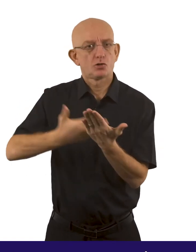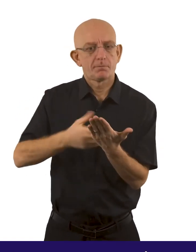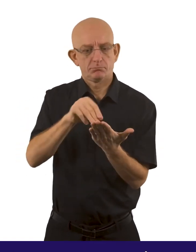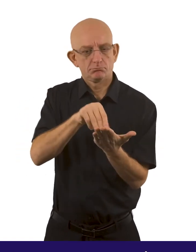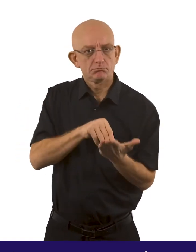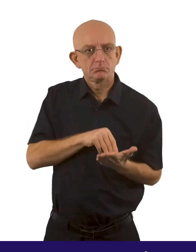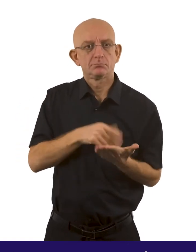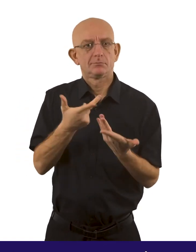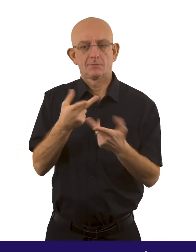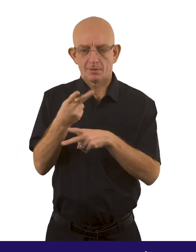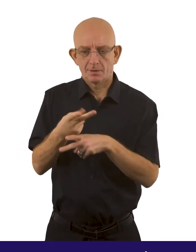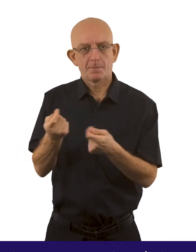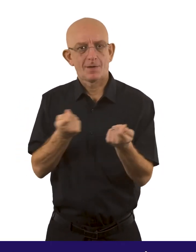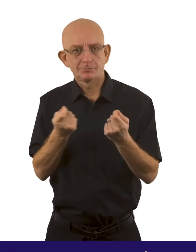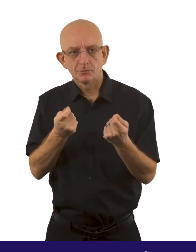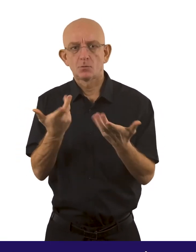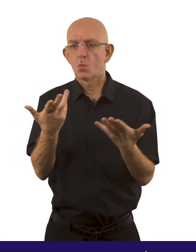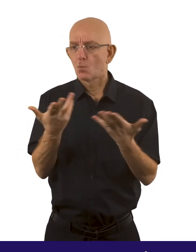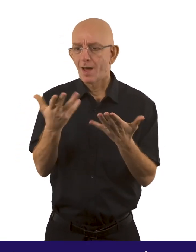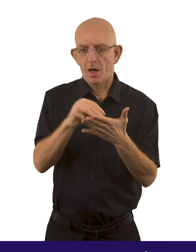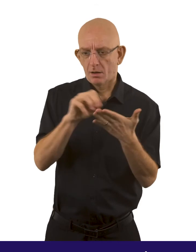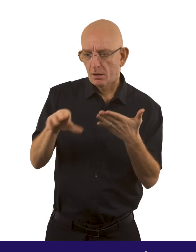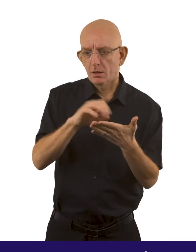And document management and storage services.